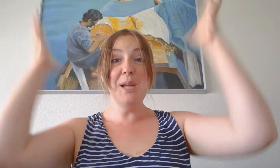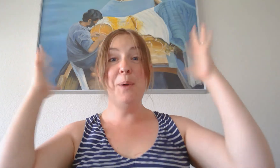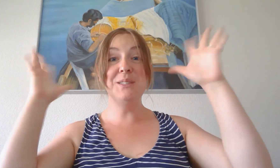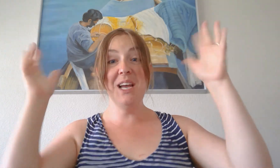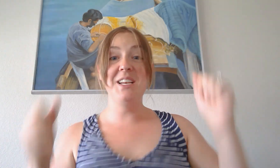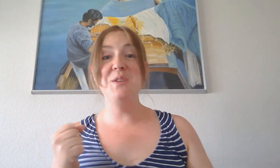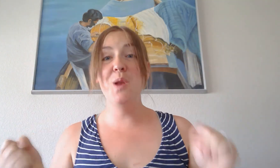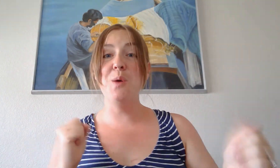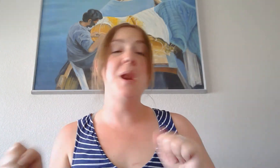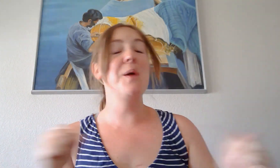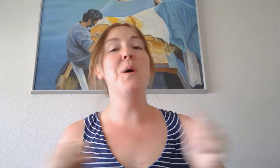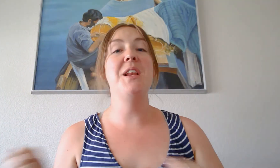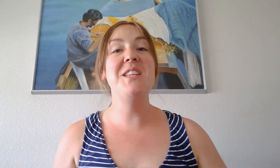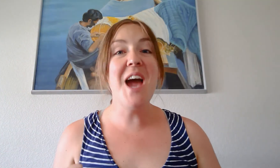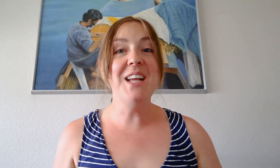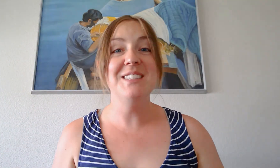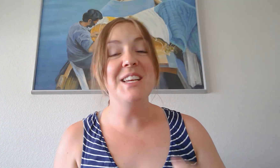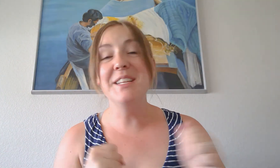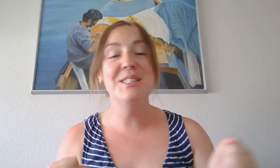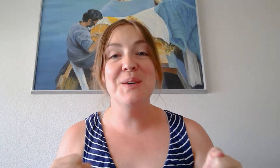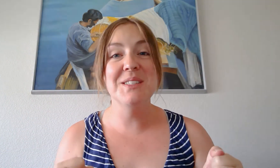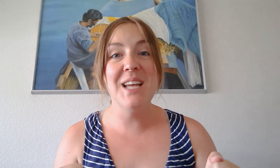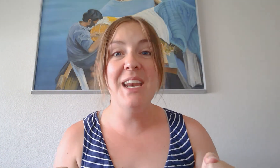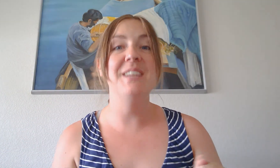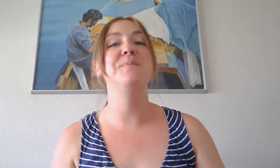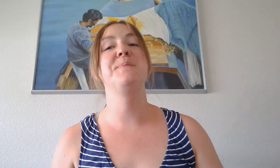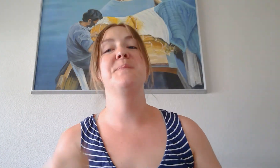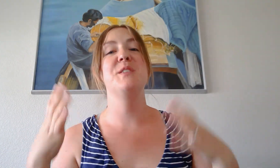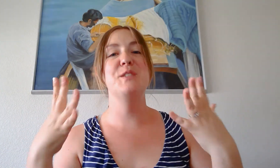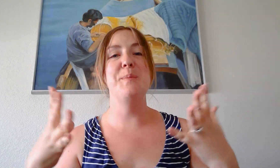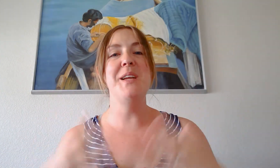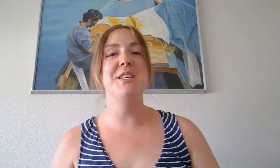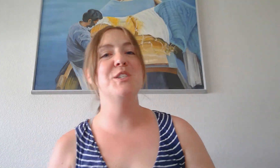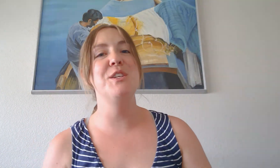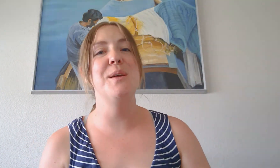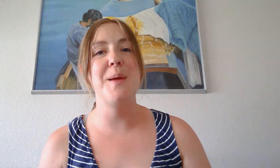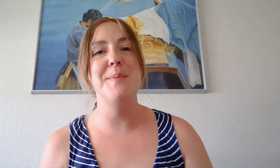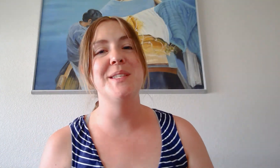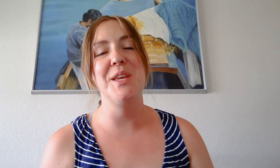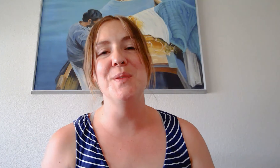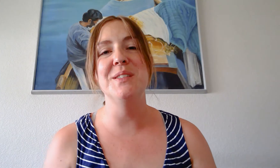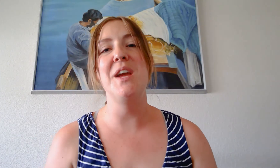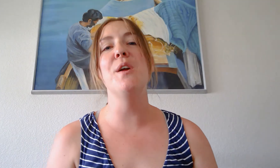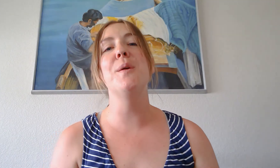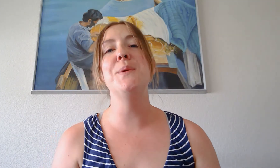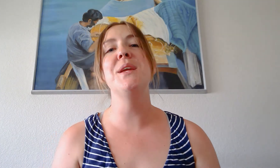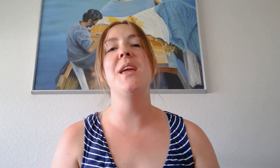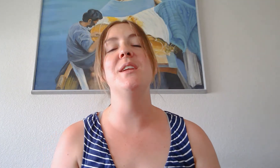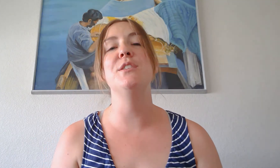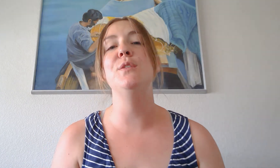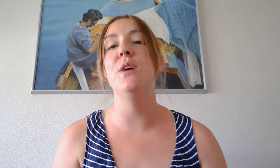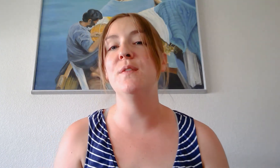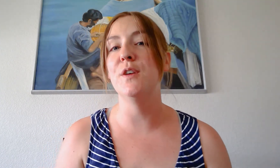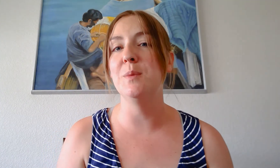all done. You know what I want. Yes, they get so excited. So pay attention to your baby's cues. They are communicating to you